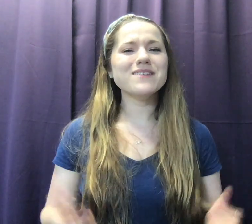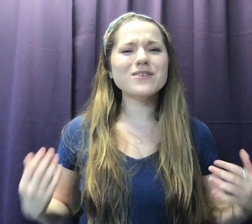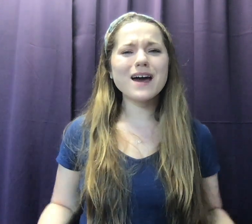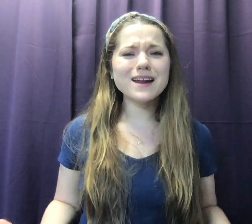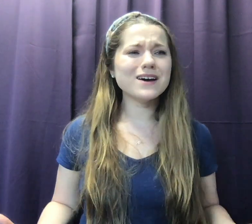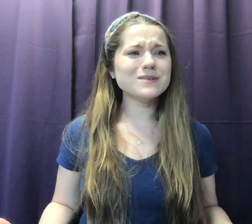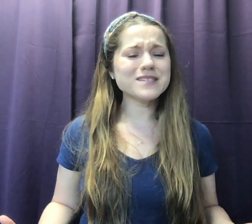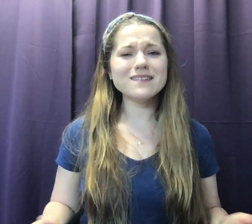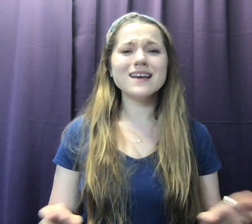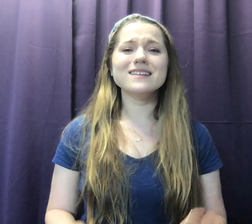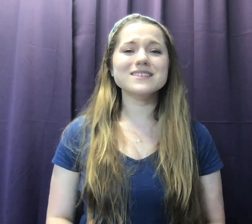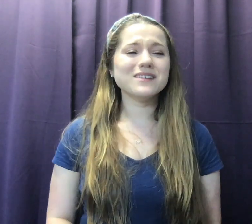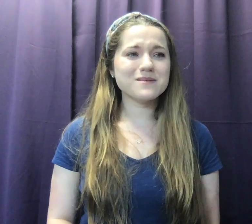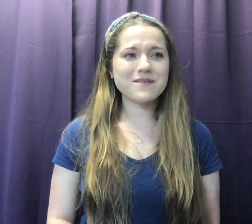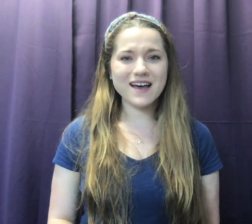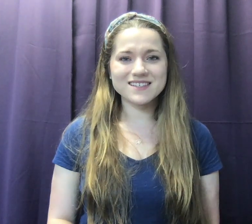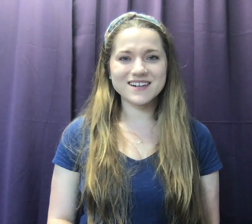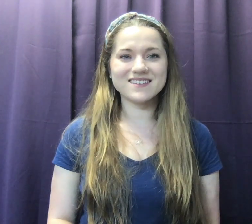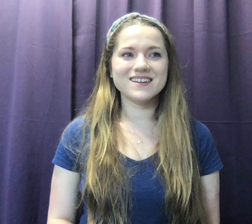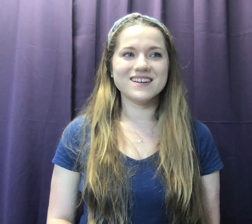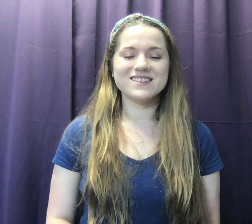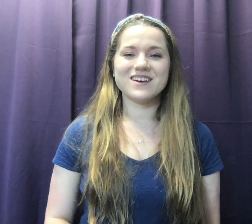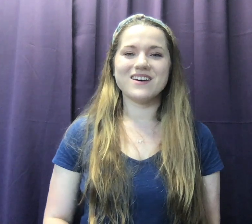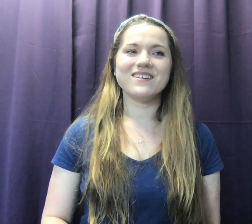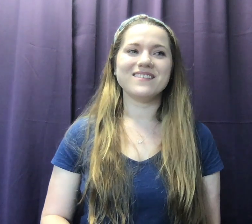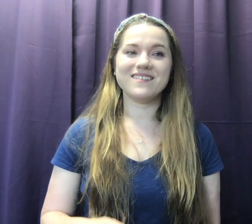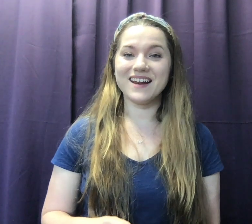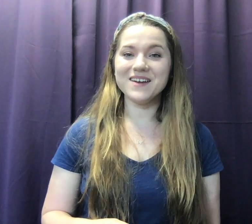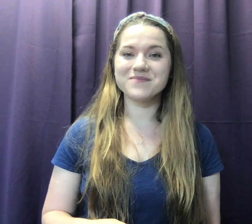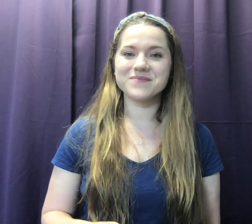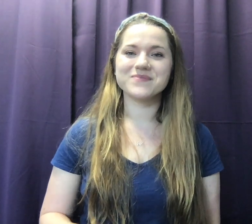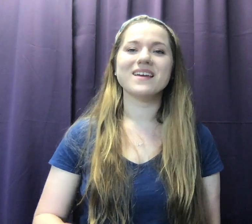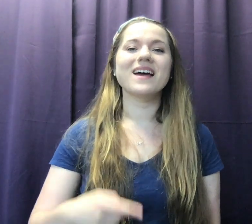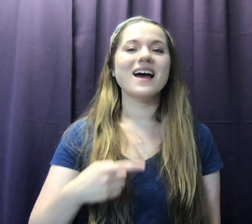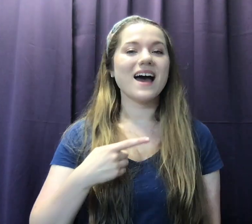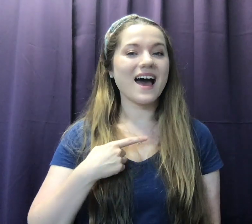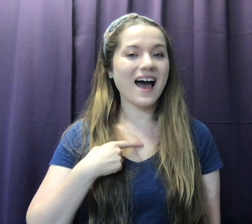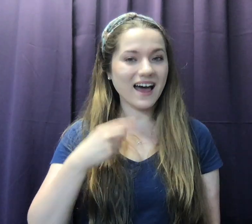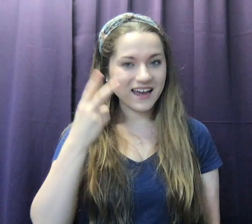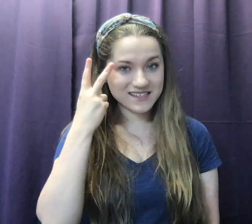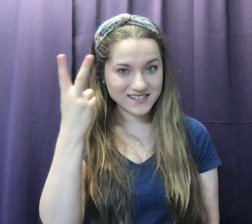you got it 100%, let's do it a little bit faster. So, ready? I